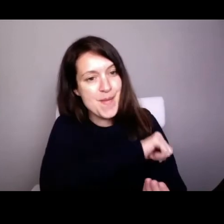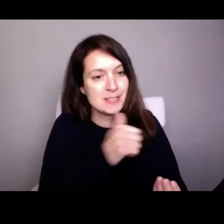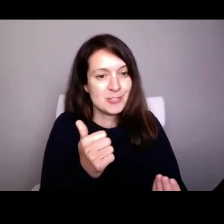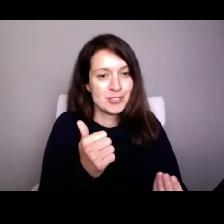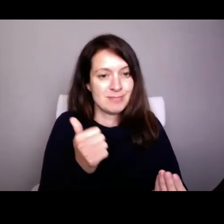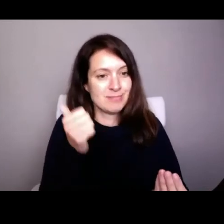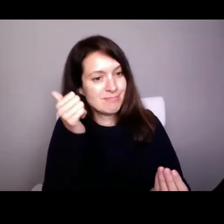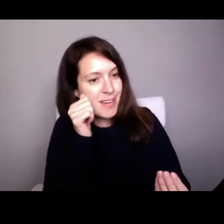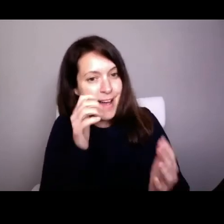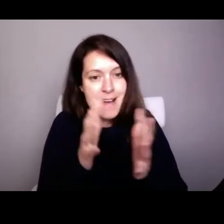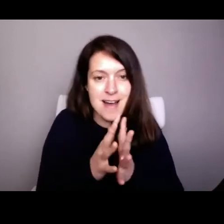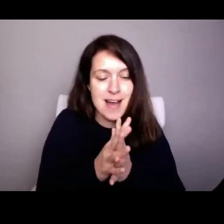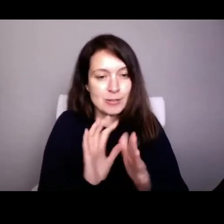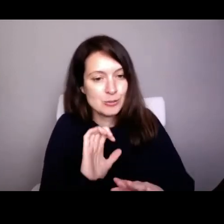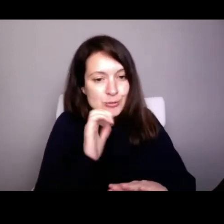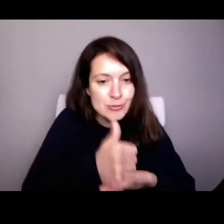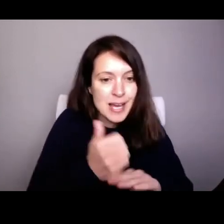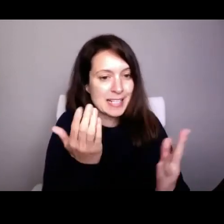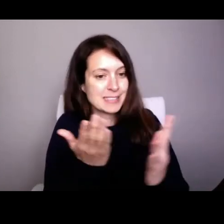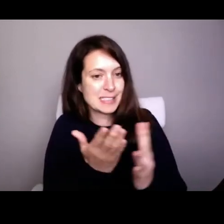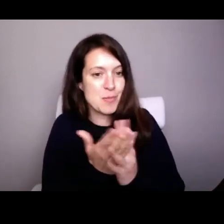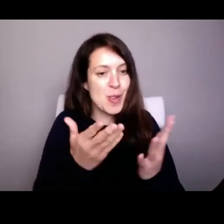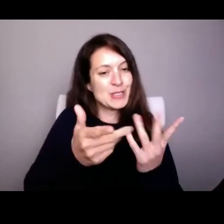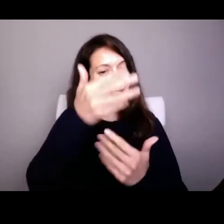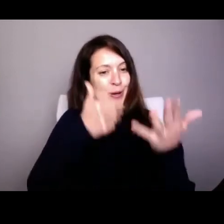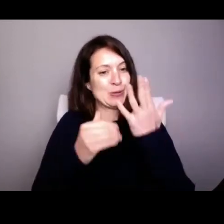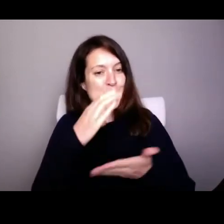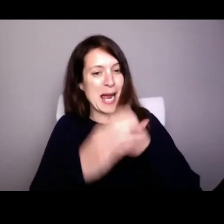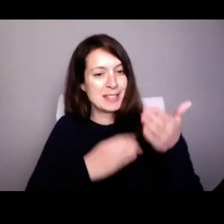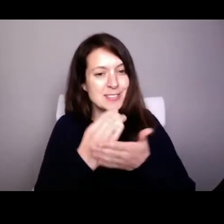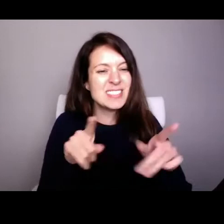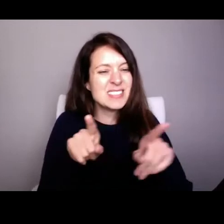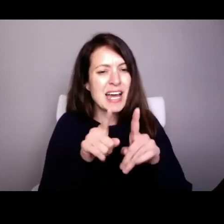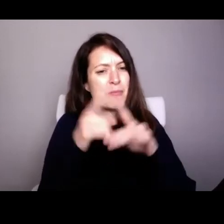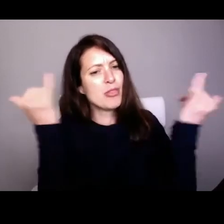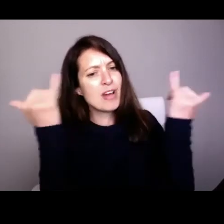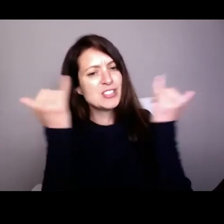such as accessible social calendars and moving into kind of Freshers Week and stuff like that.